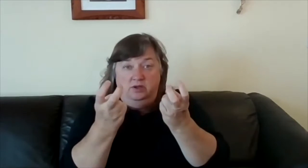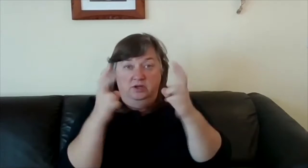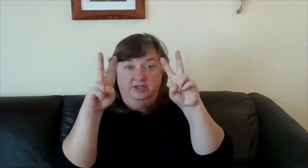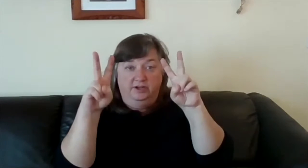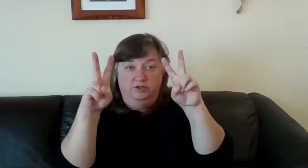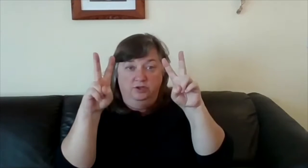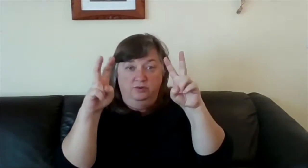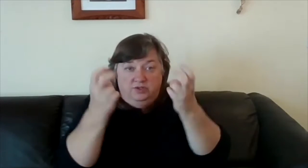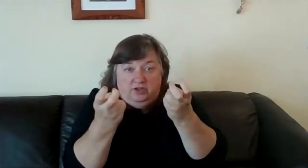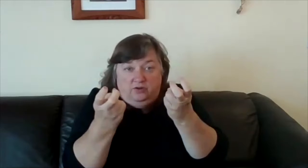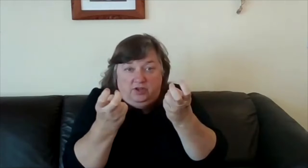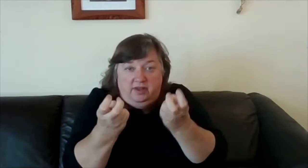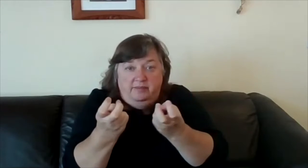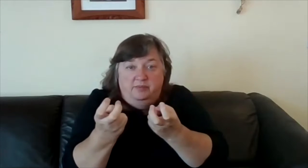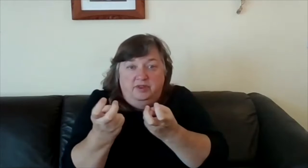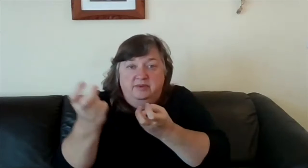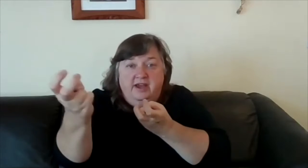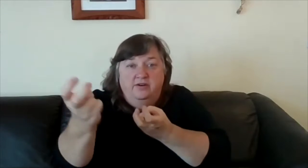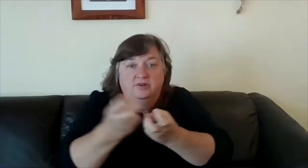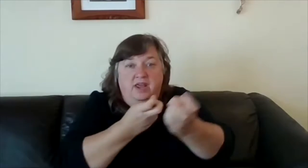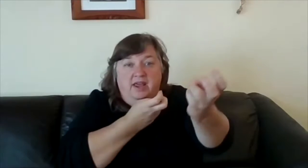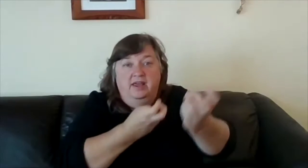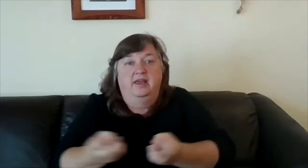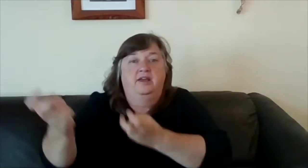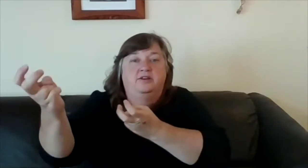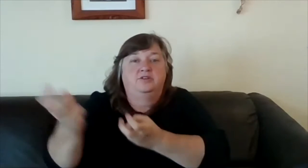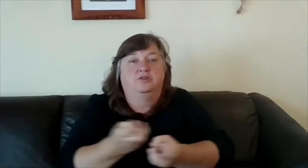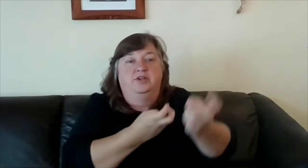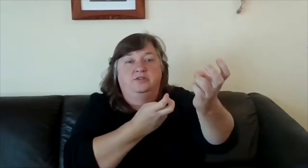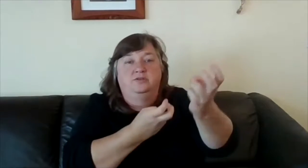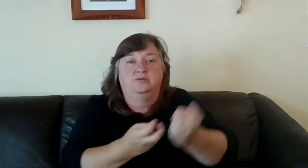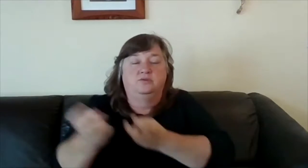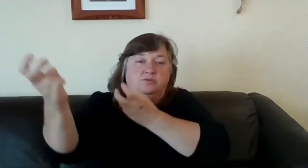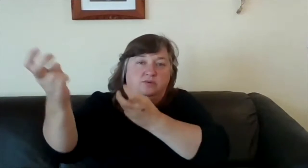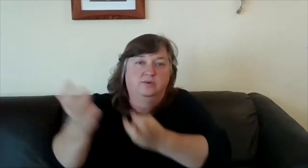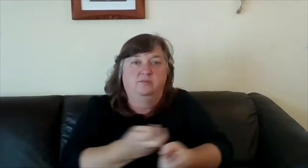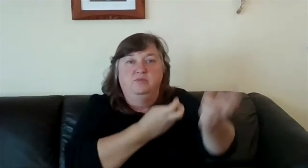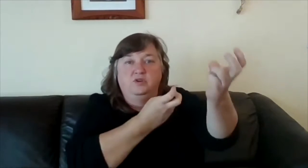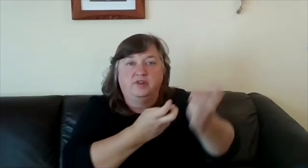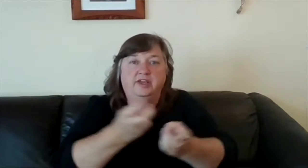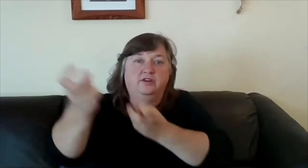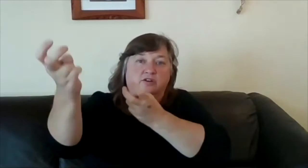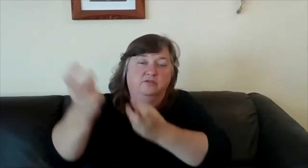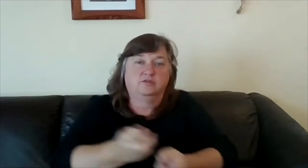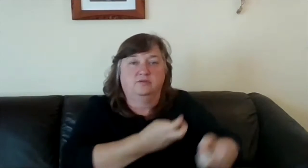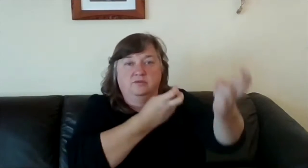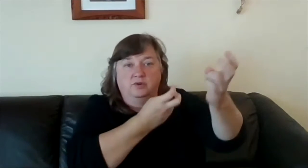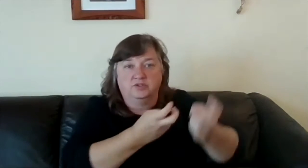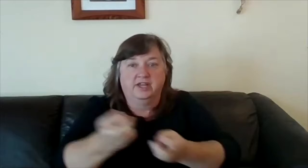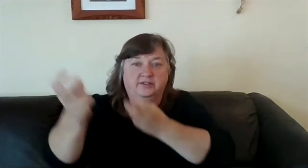you take your twos and crook them and put them down, and you're going to move like your roller skates